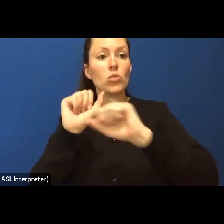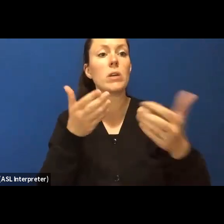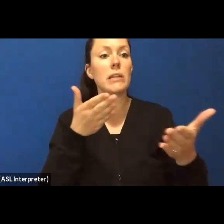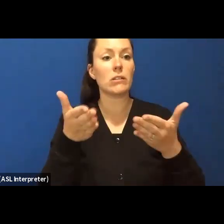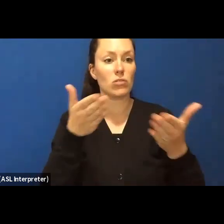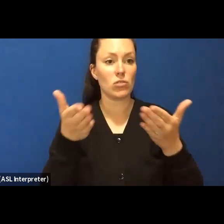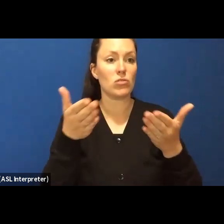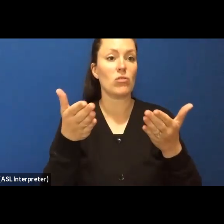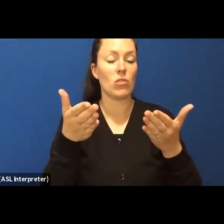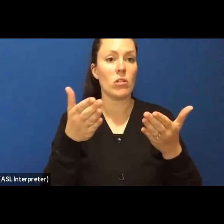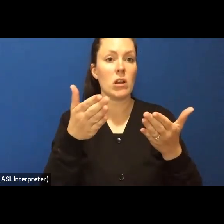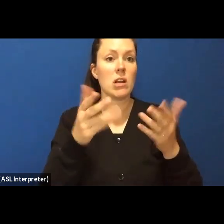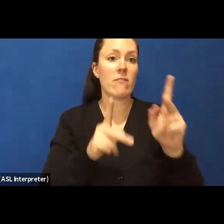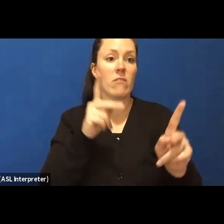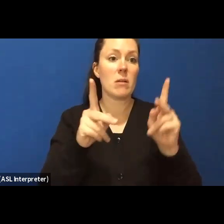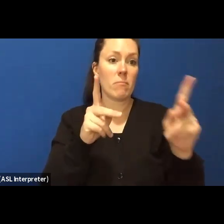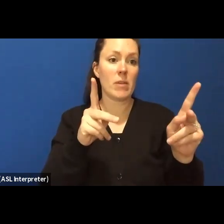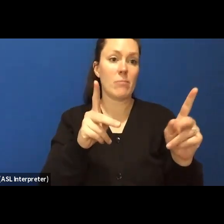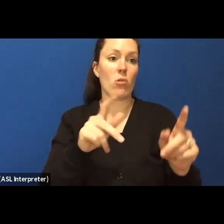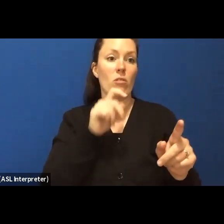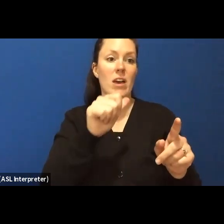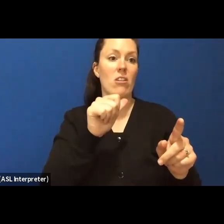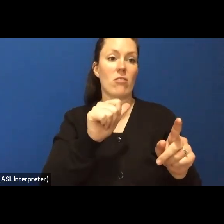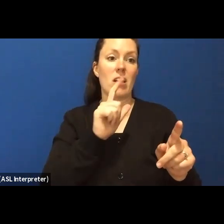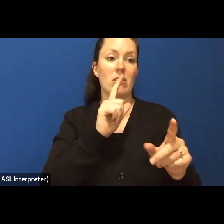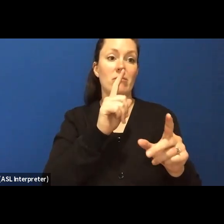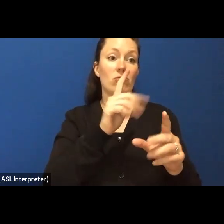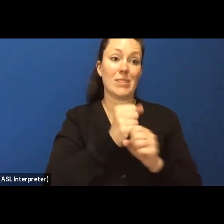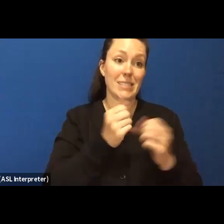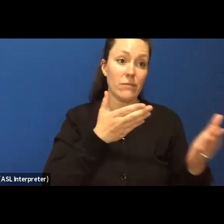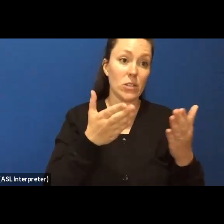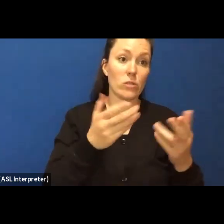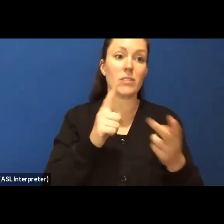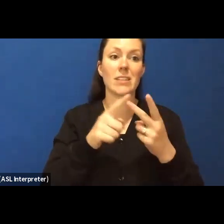those and underserved communities.